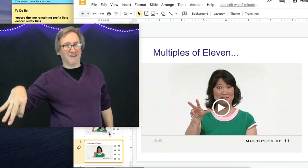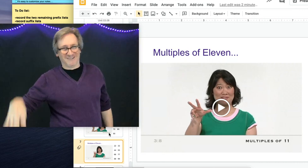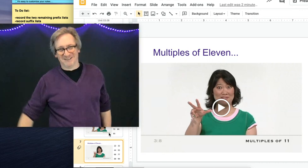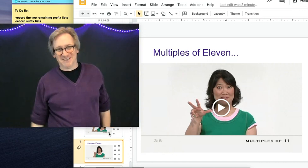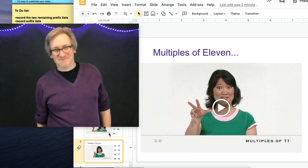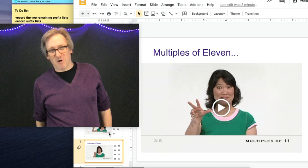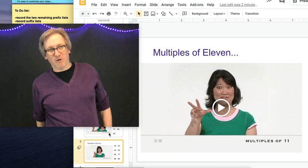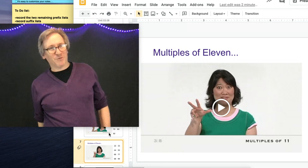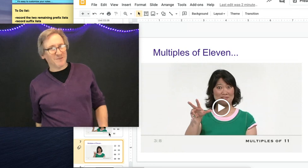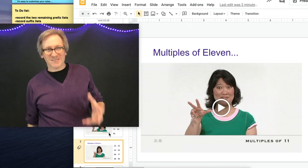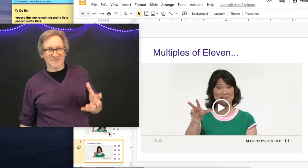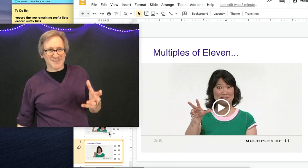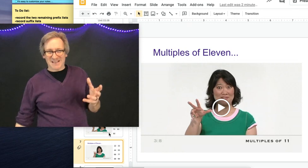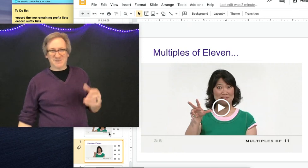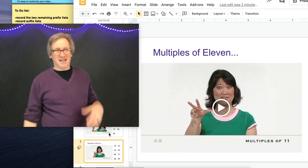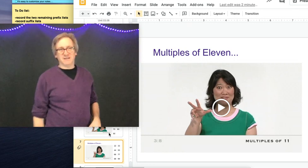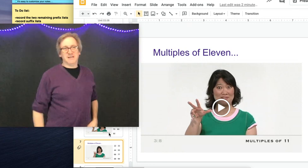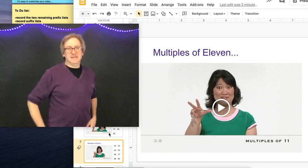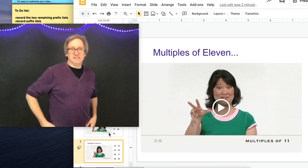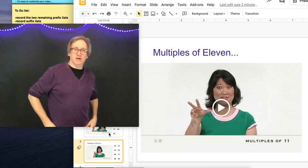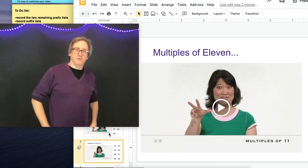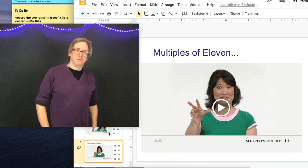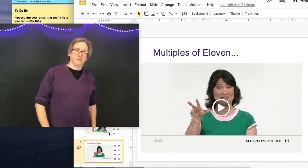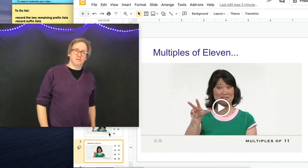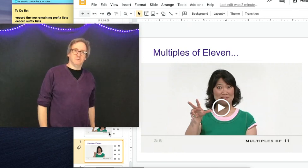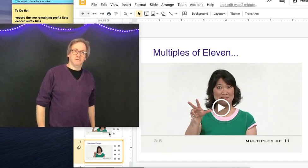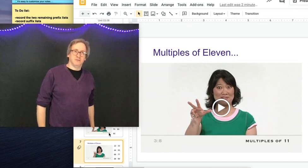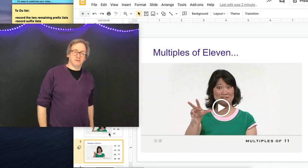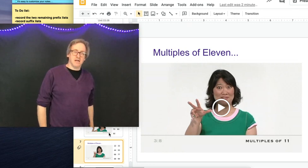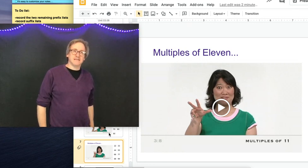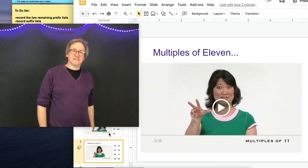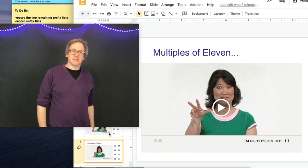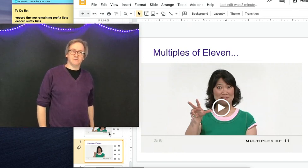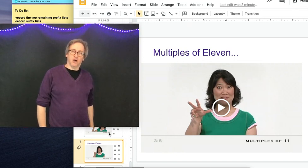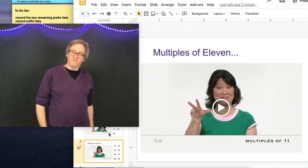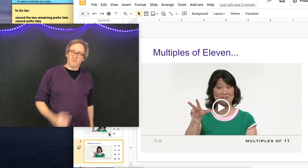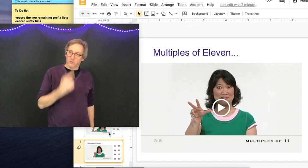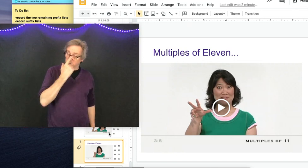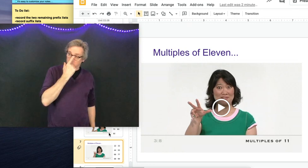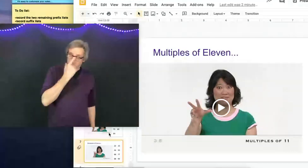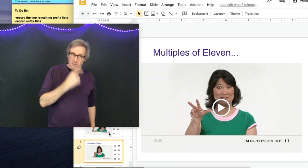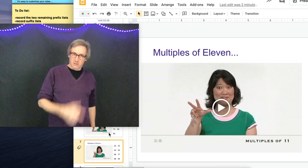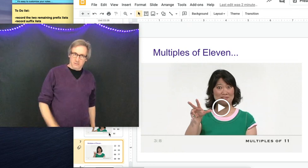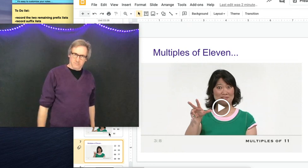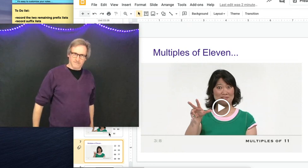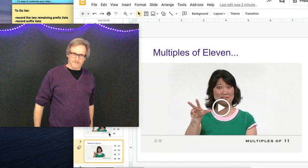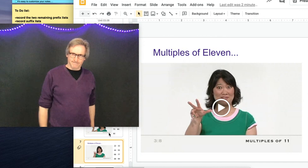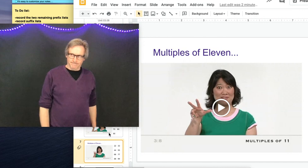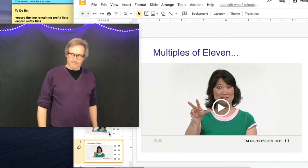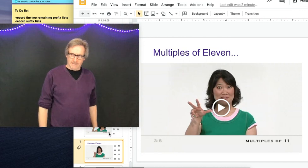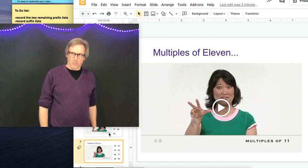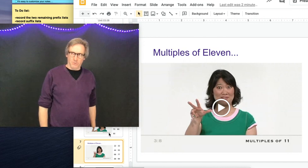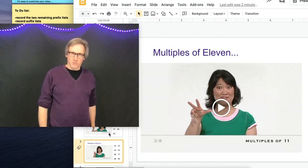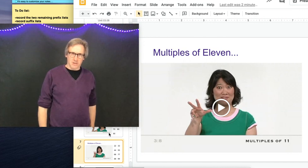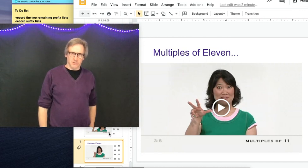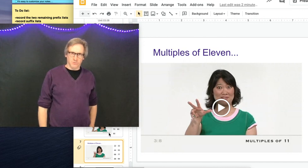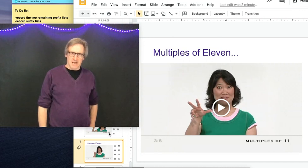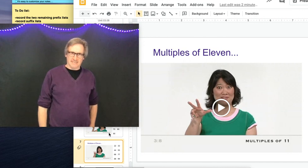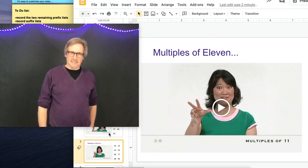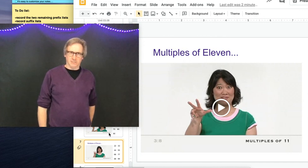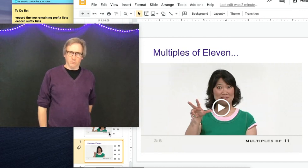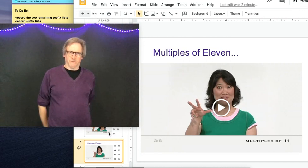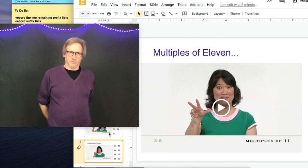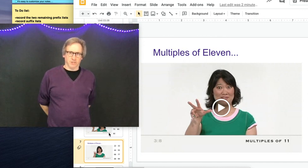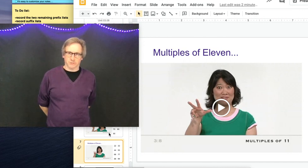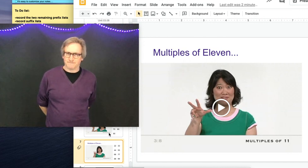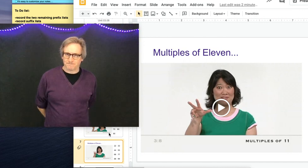Furniture. All three of those have the same sign. So context clues hopefully will help you to not